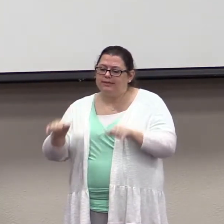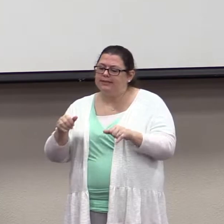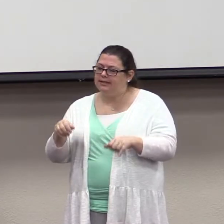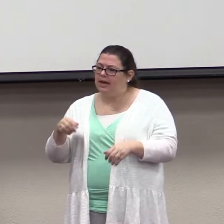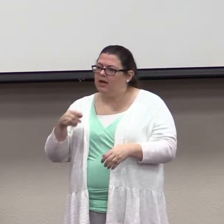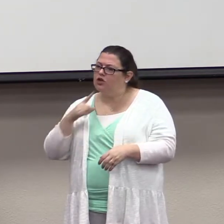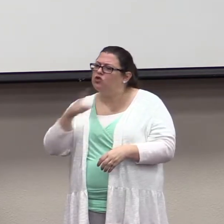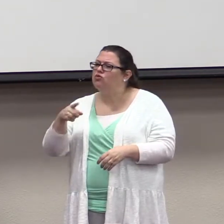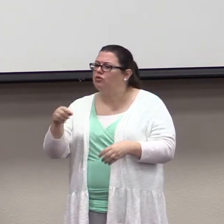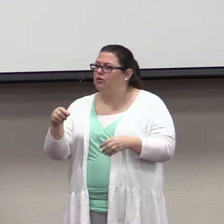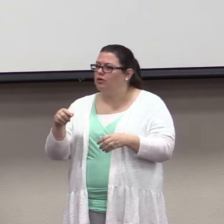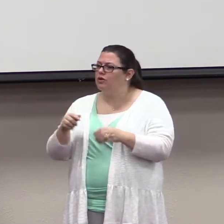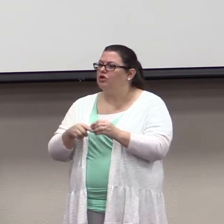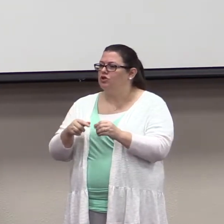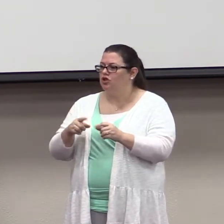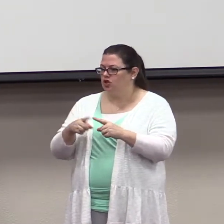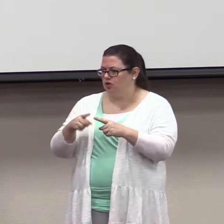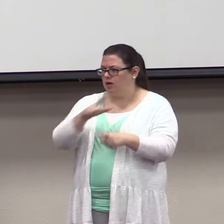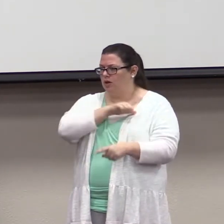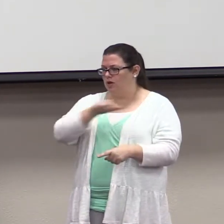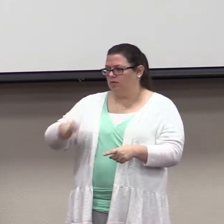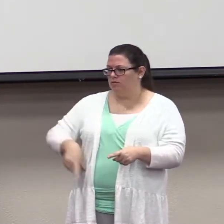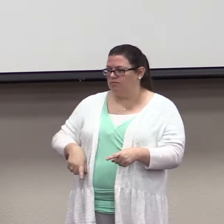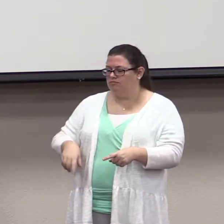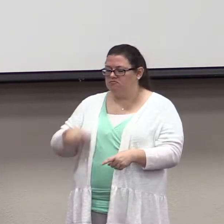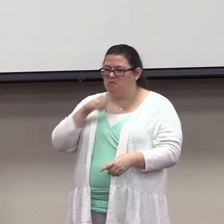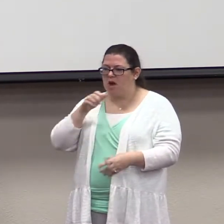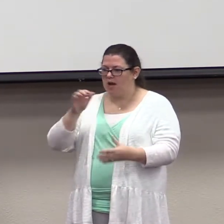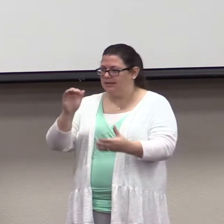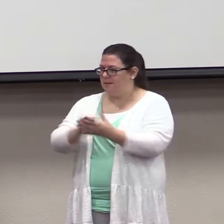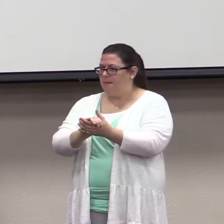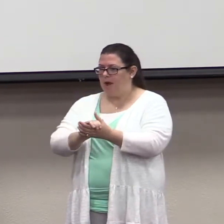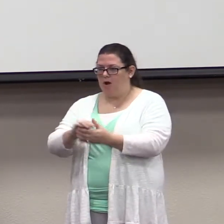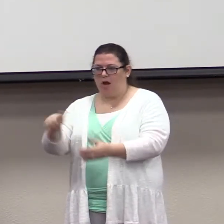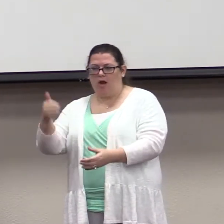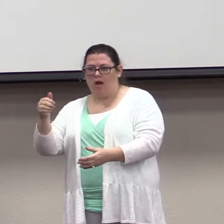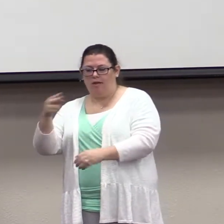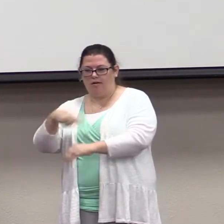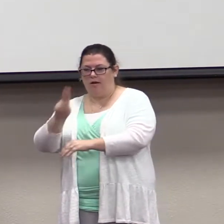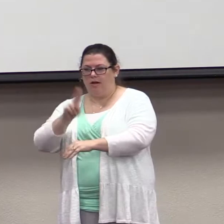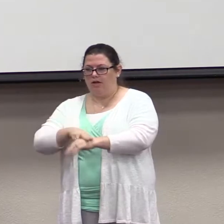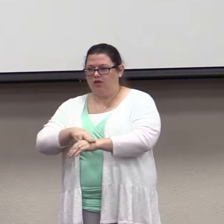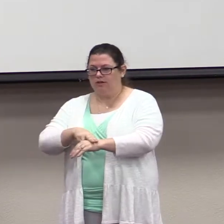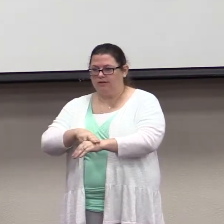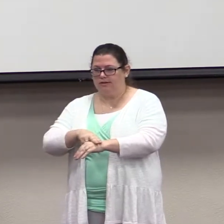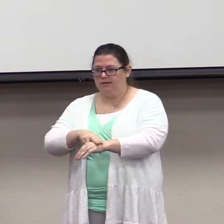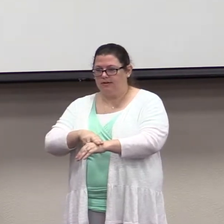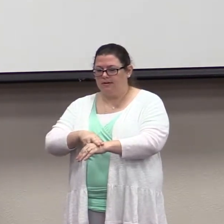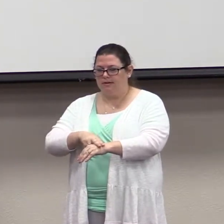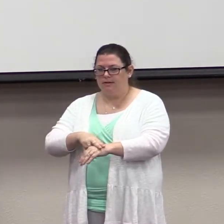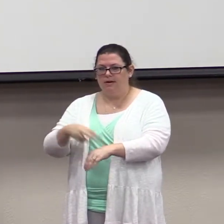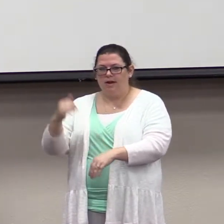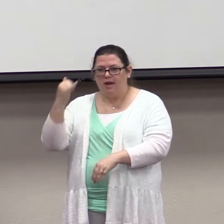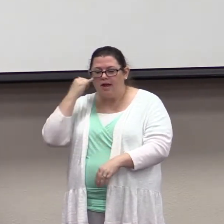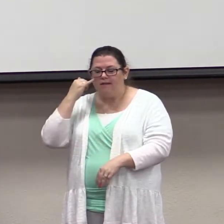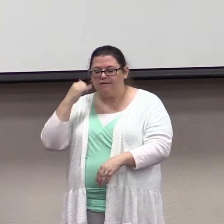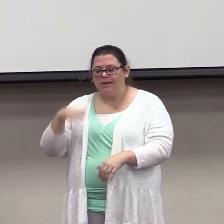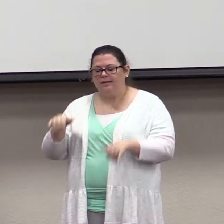other nations, and not to serve any other gods. If they remained true to the Lord, they would be